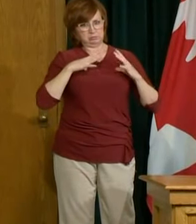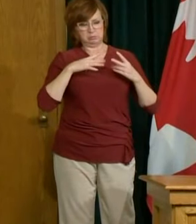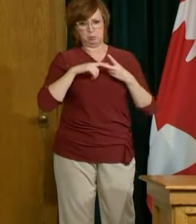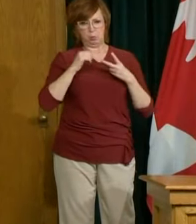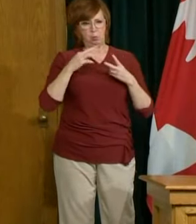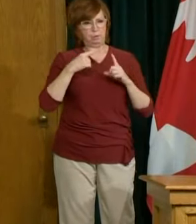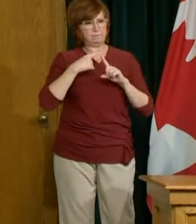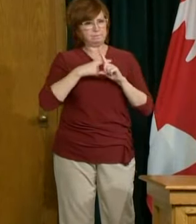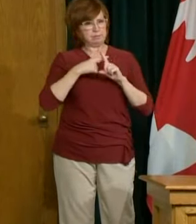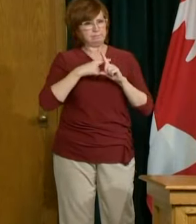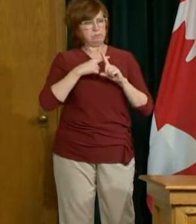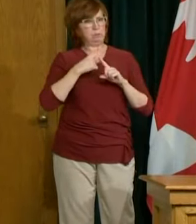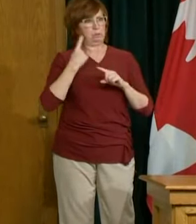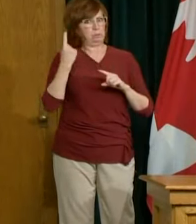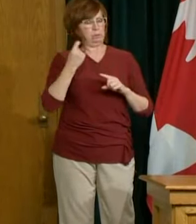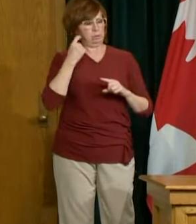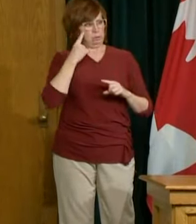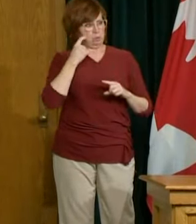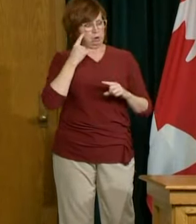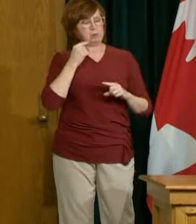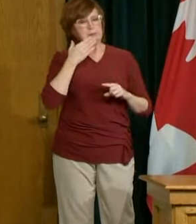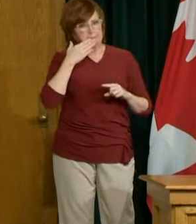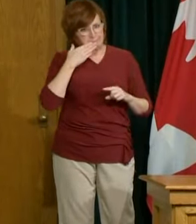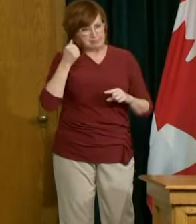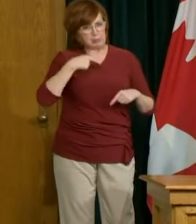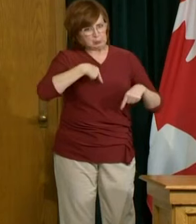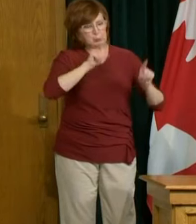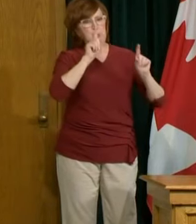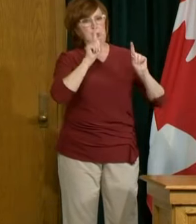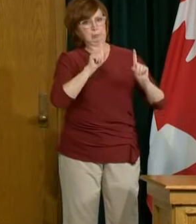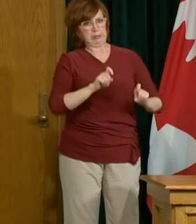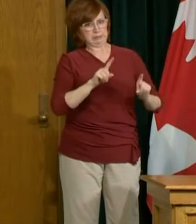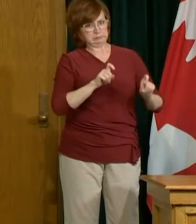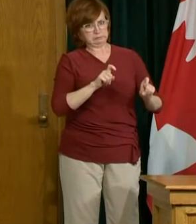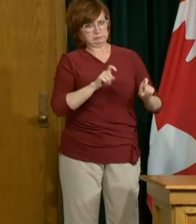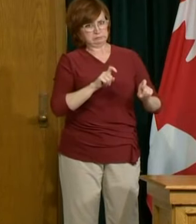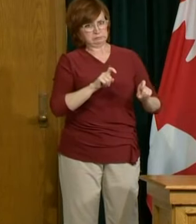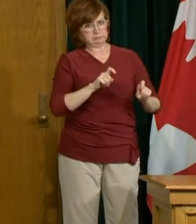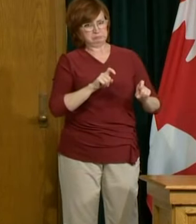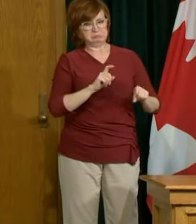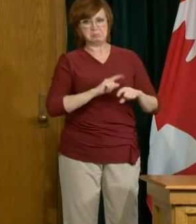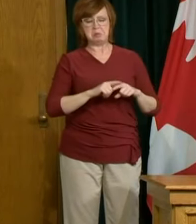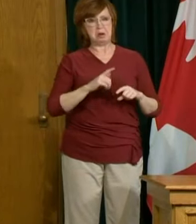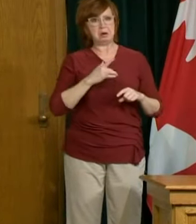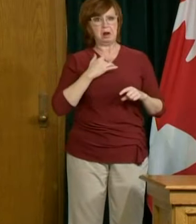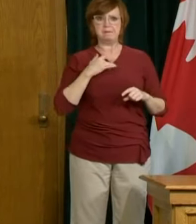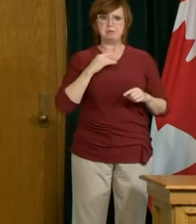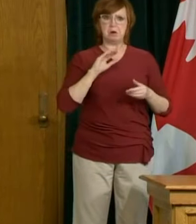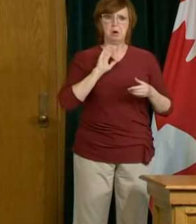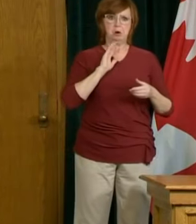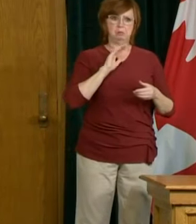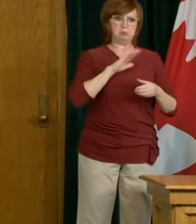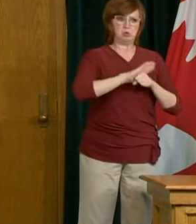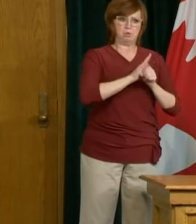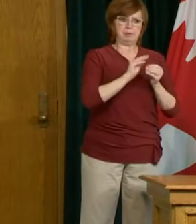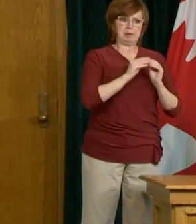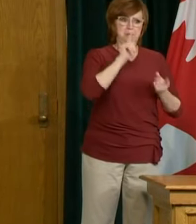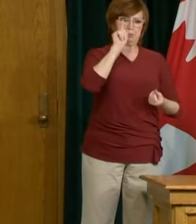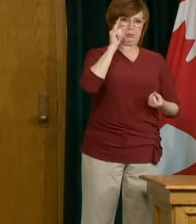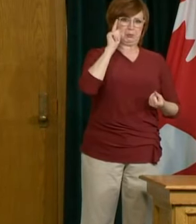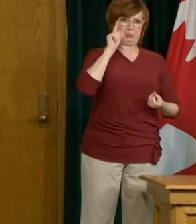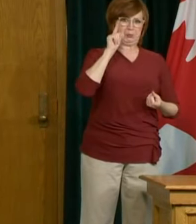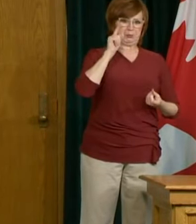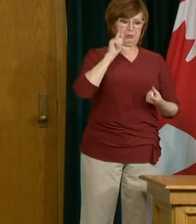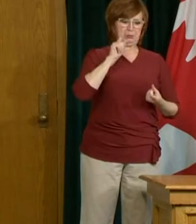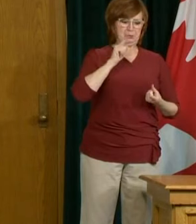also will inform us in terms of ongoing activity. I would like to add, however, that while we don't want to